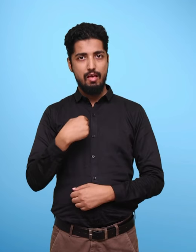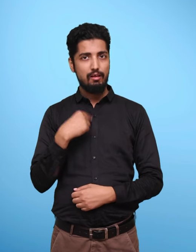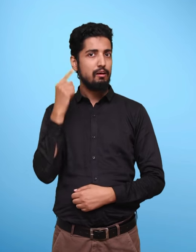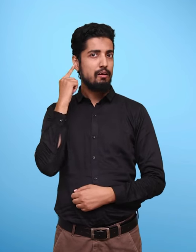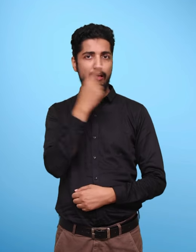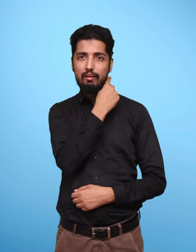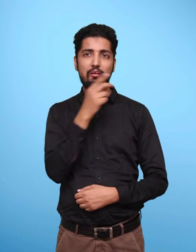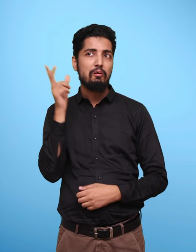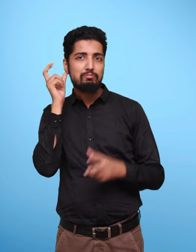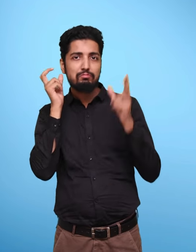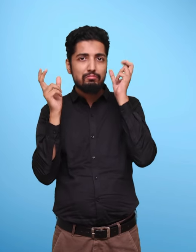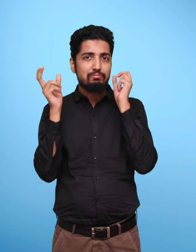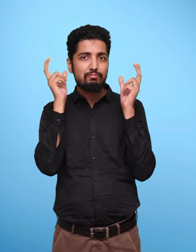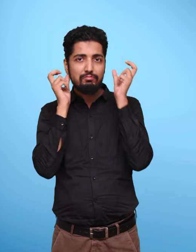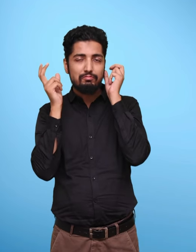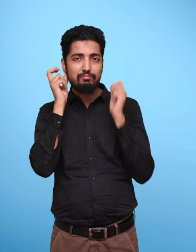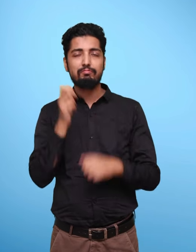I hear with my ears.